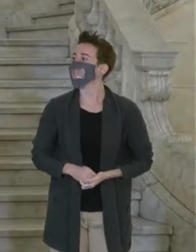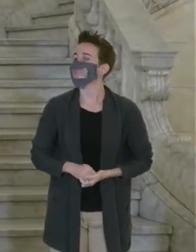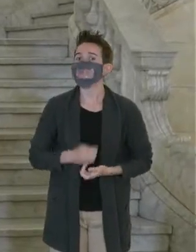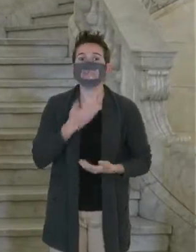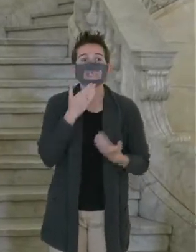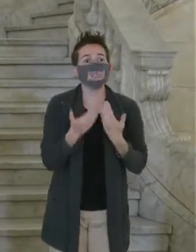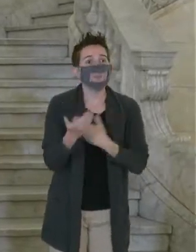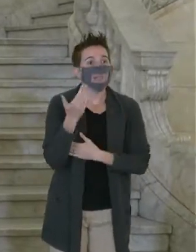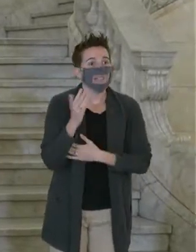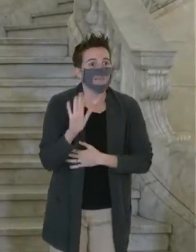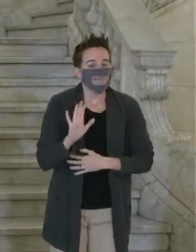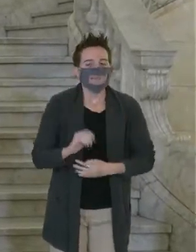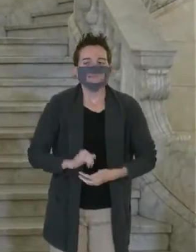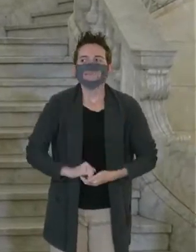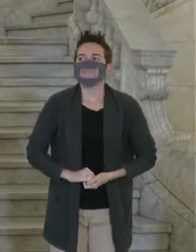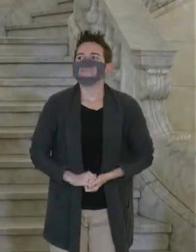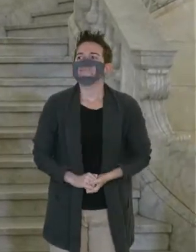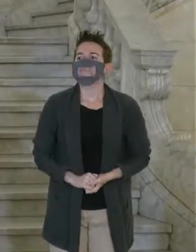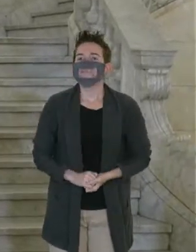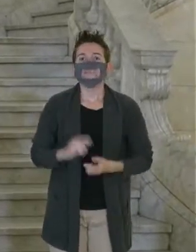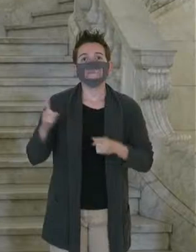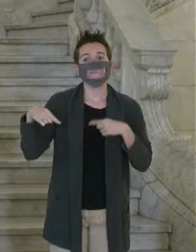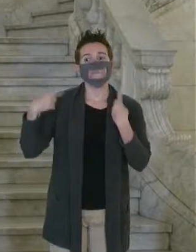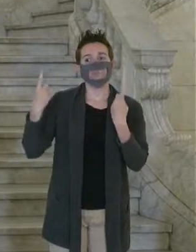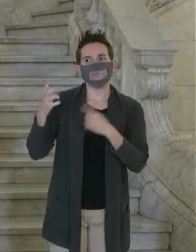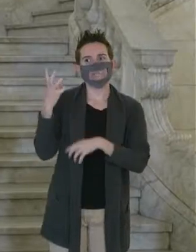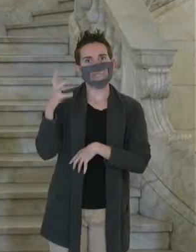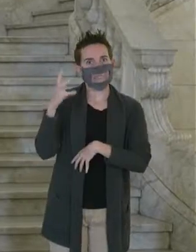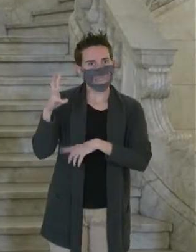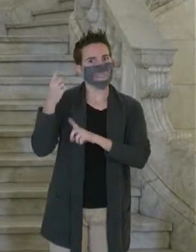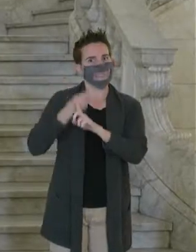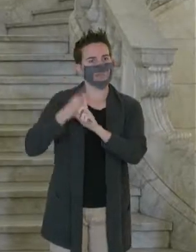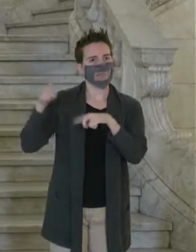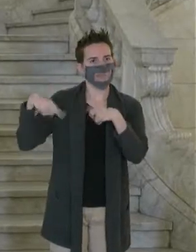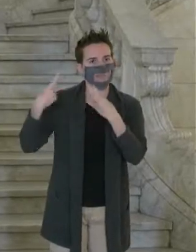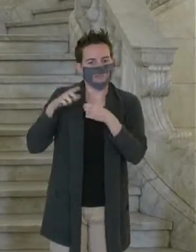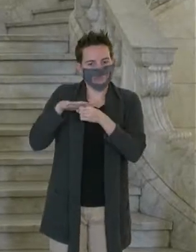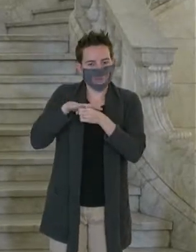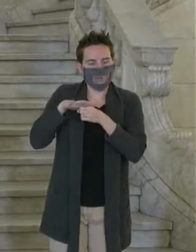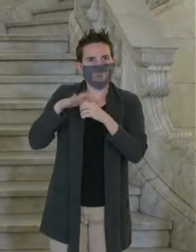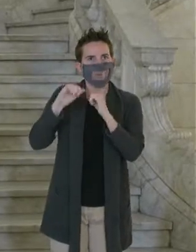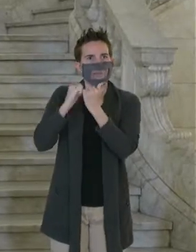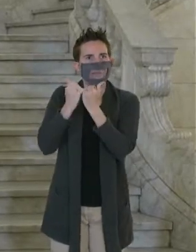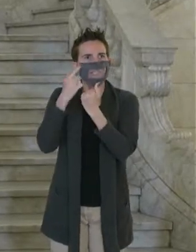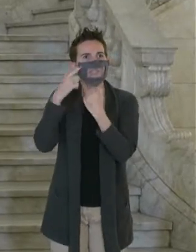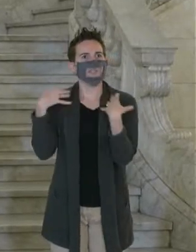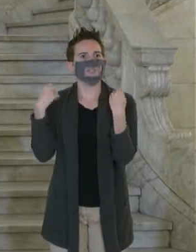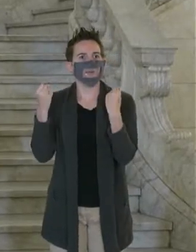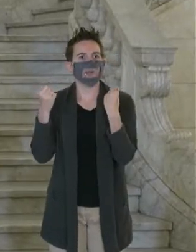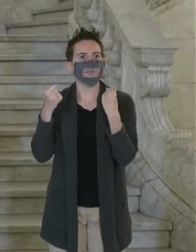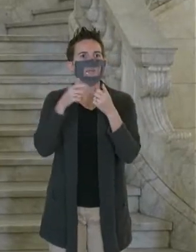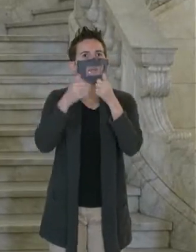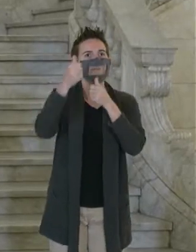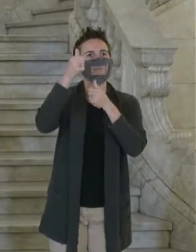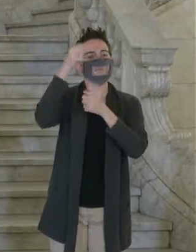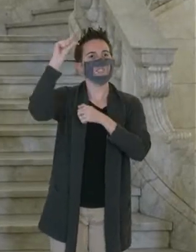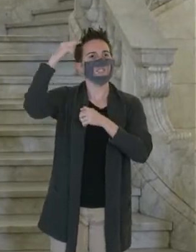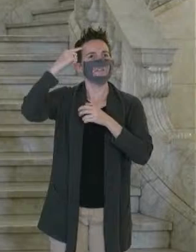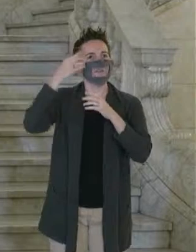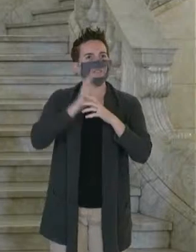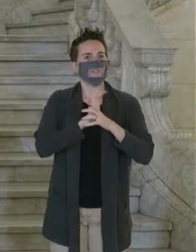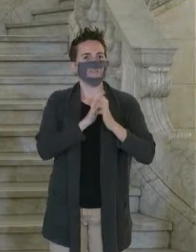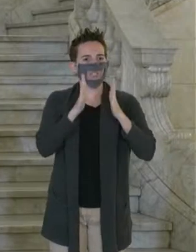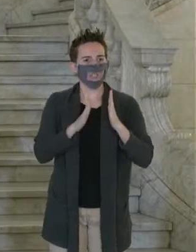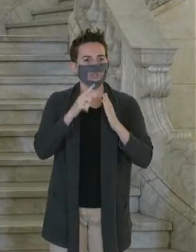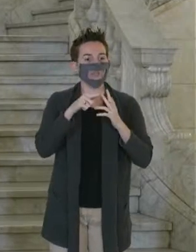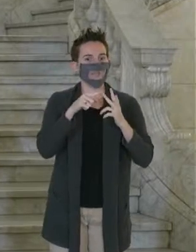Good morning, everyone. Over the past 16 months, local public health agencies, government officials, and health